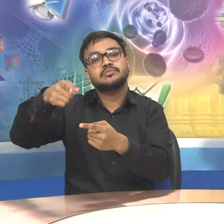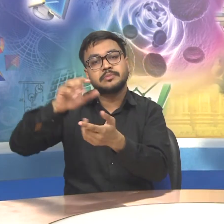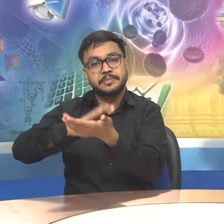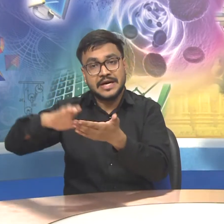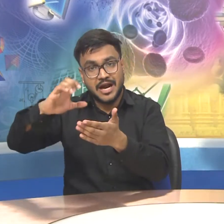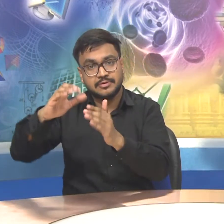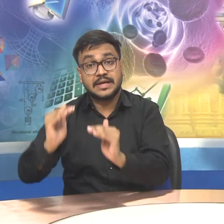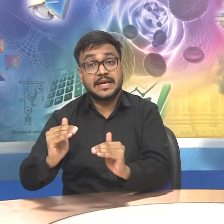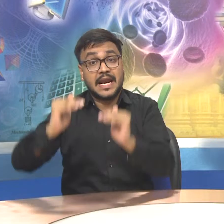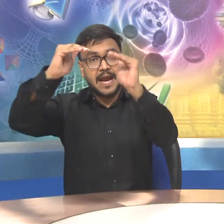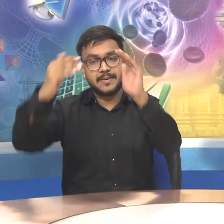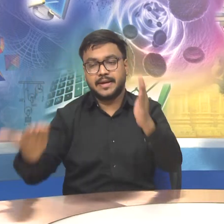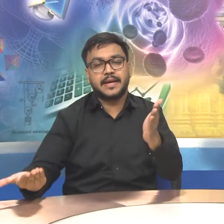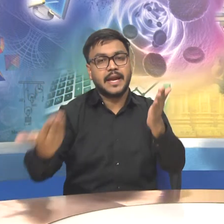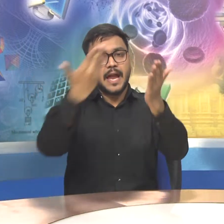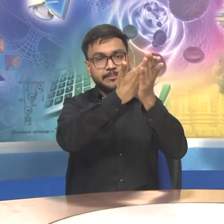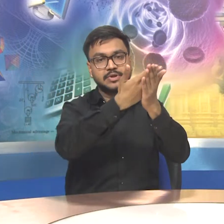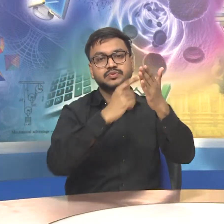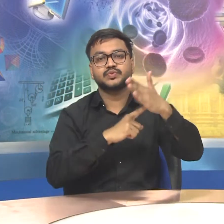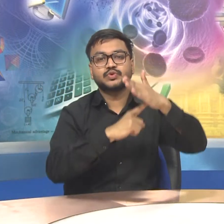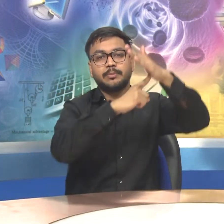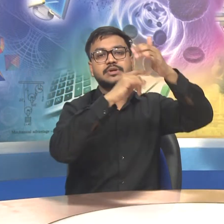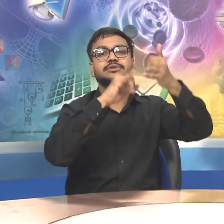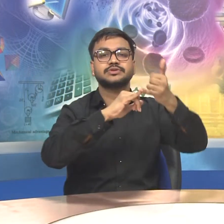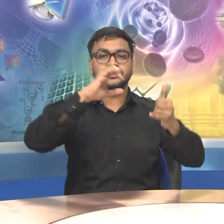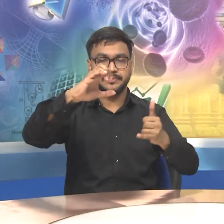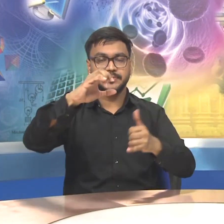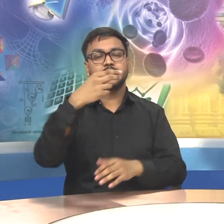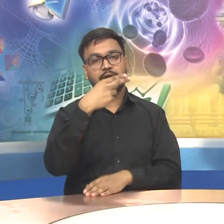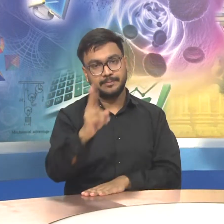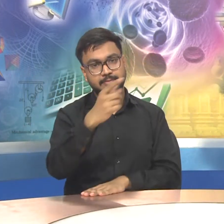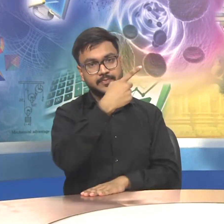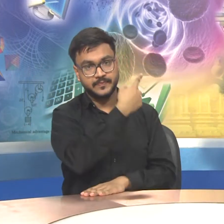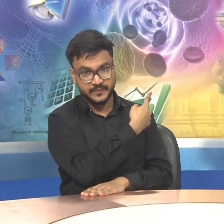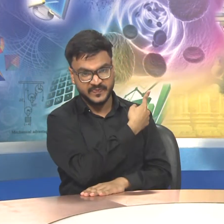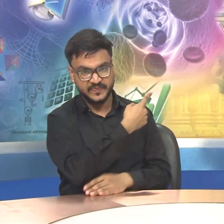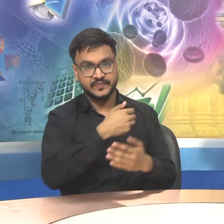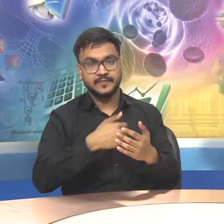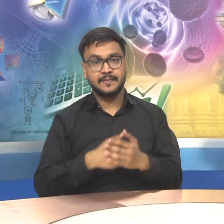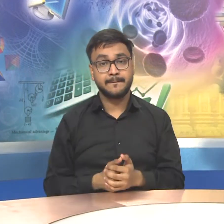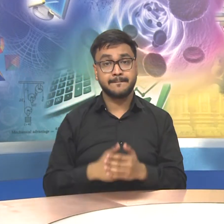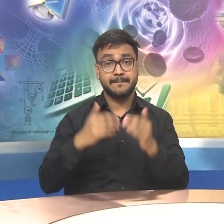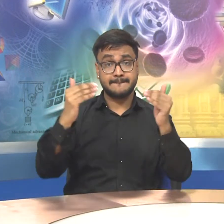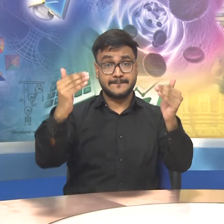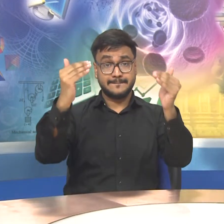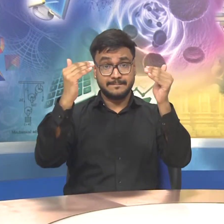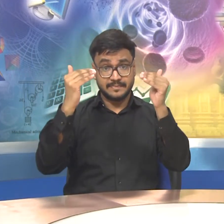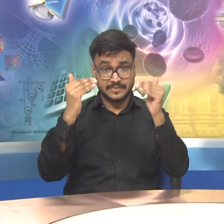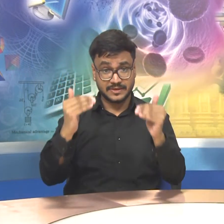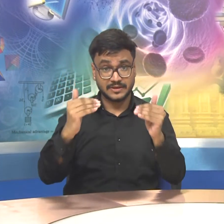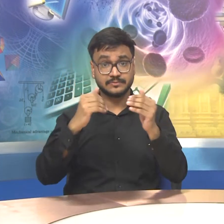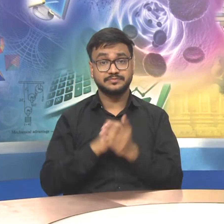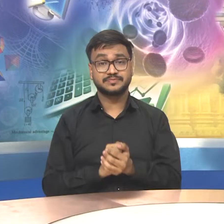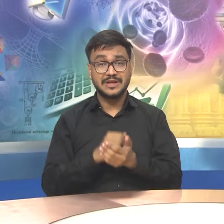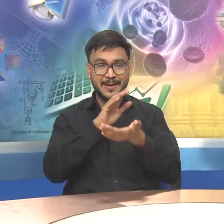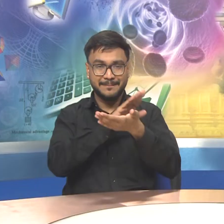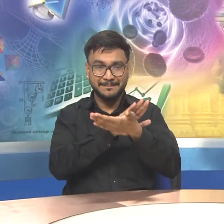Through combining them, we can identify that the Supreme Court stands at the top of this